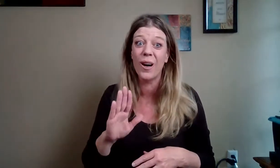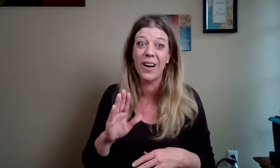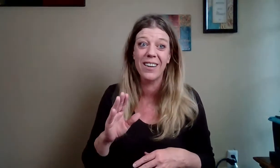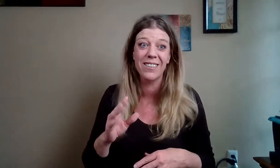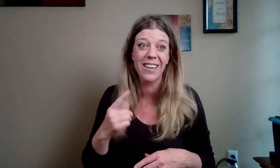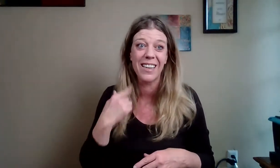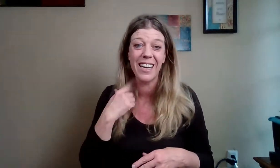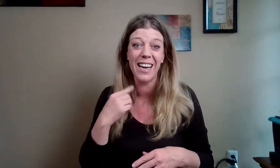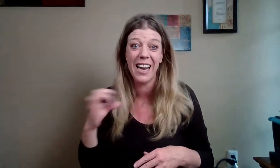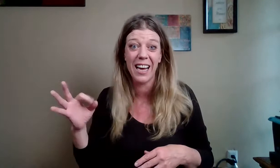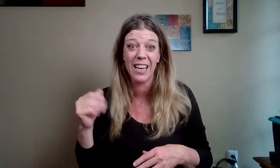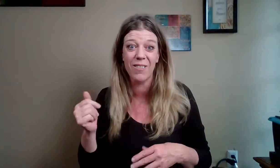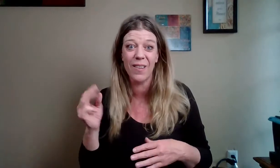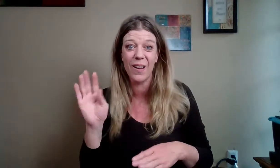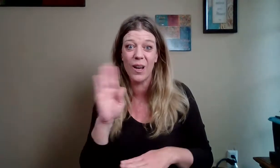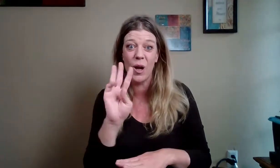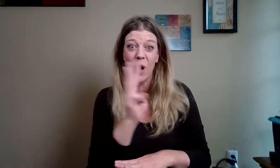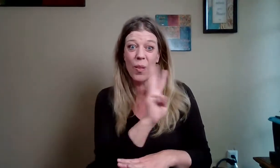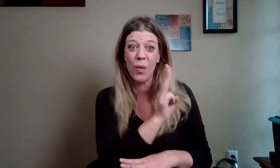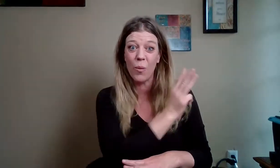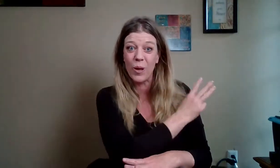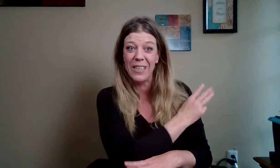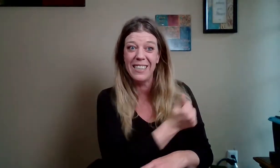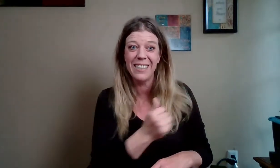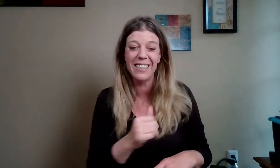your neck of the woods.